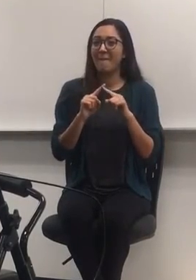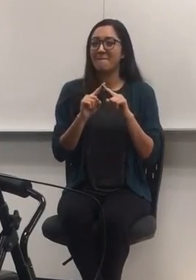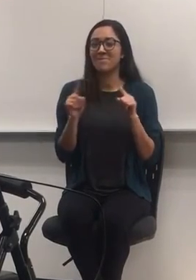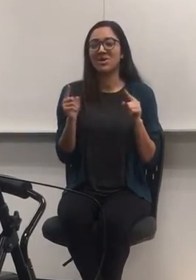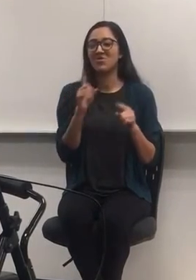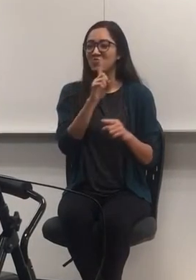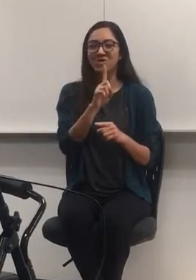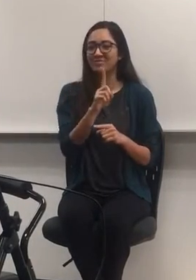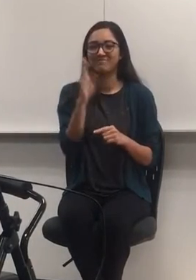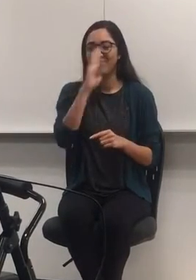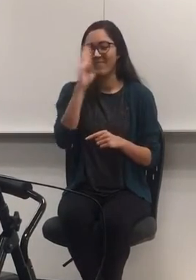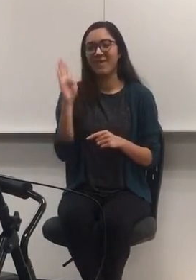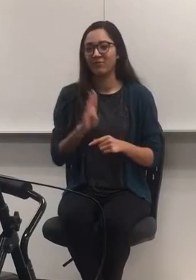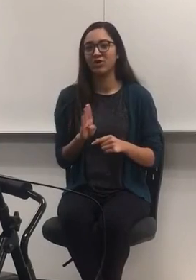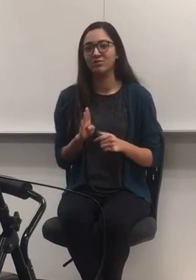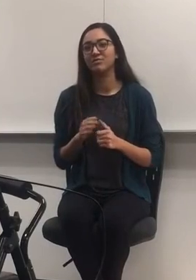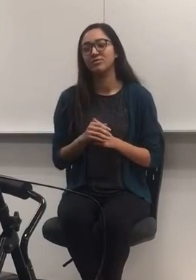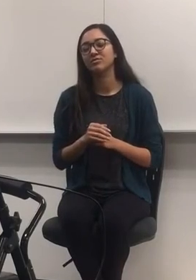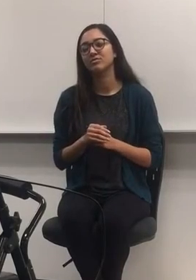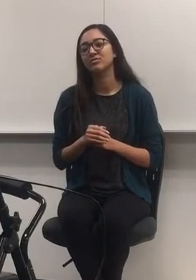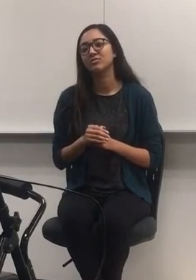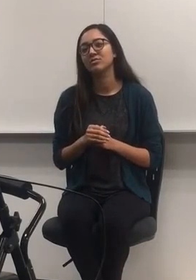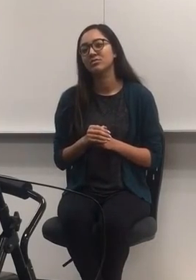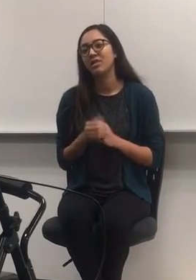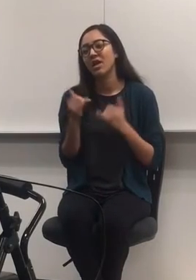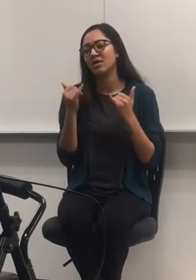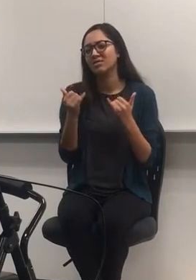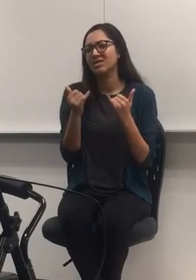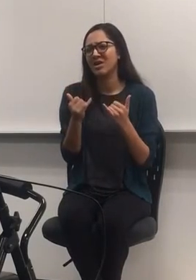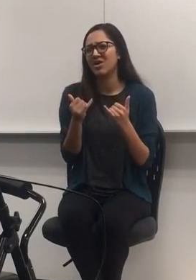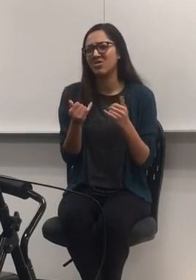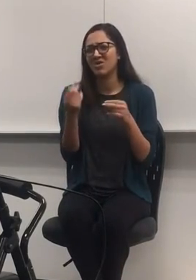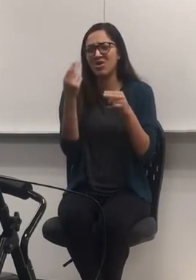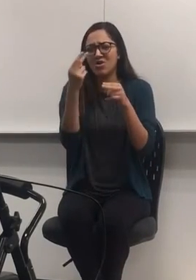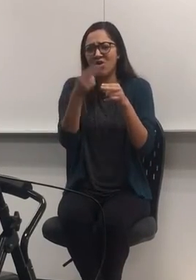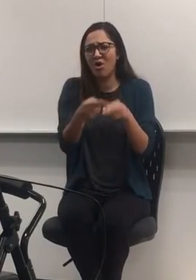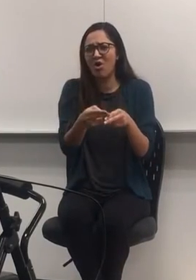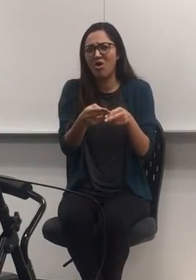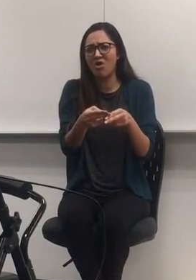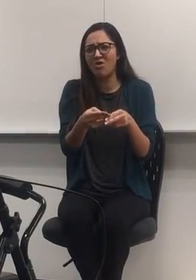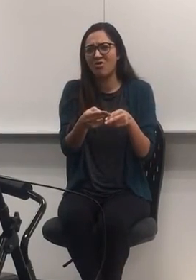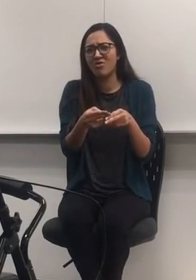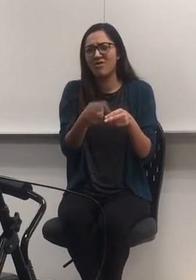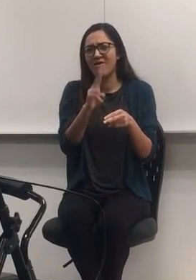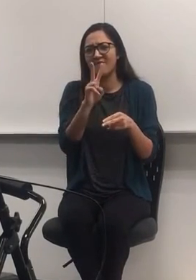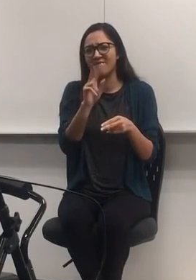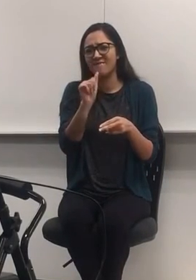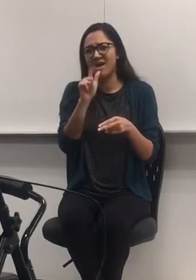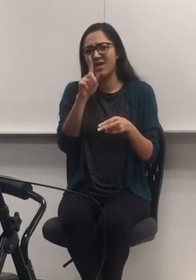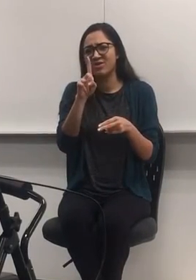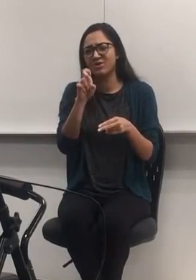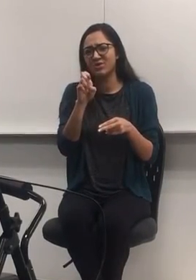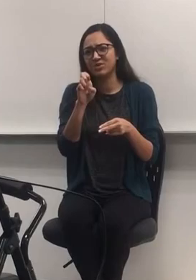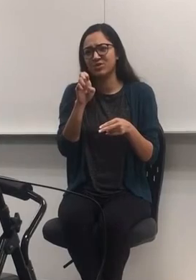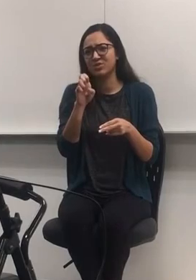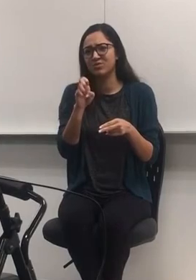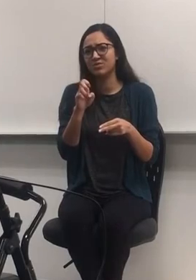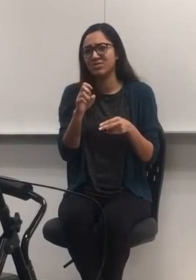Now, do you remember what we call that value that it's going to get close to but never reach? You know what you call